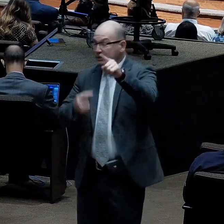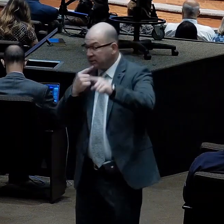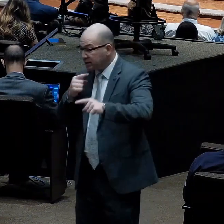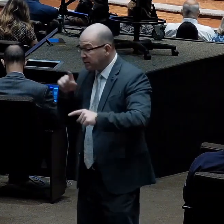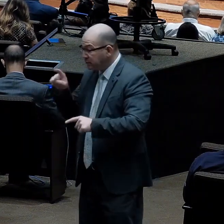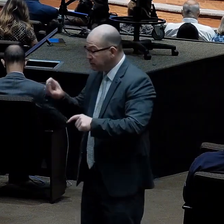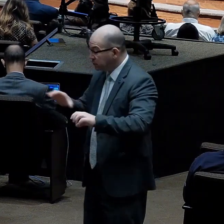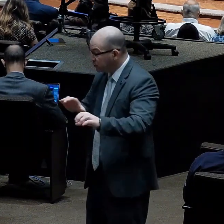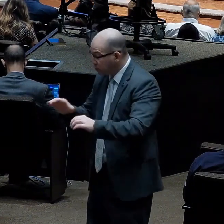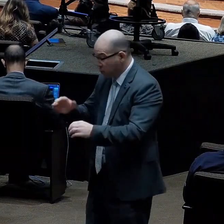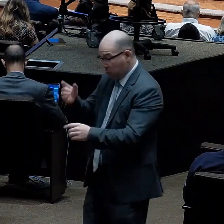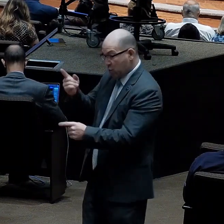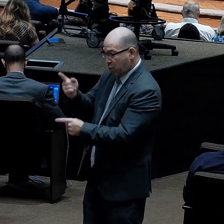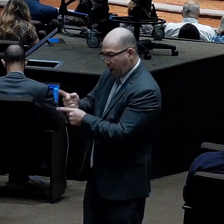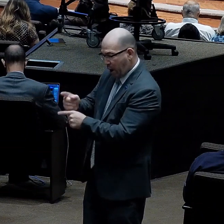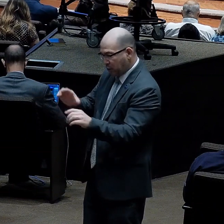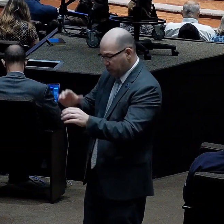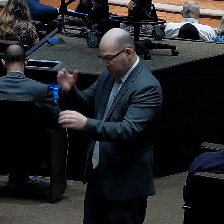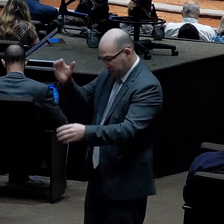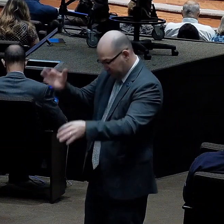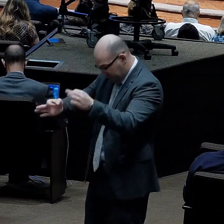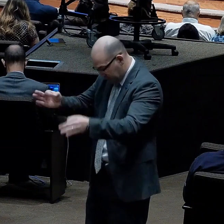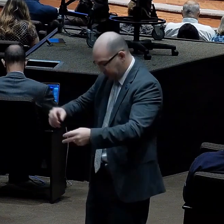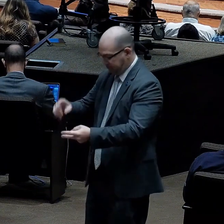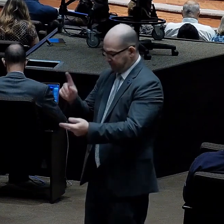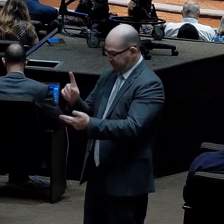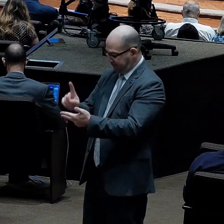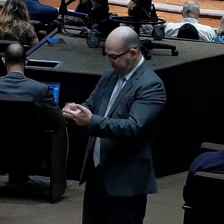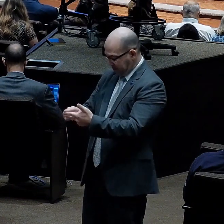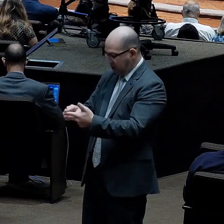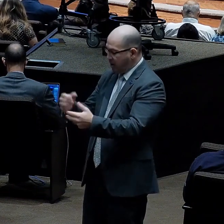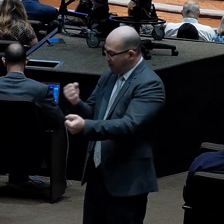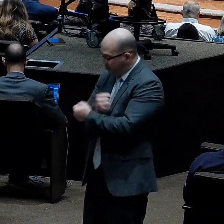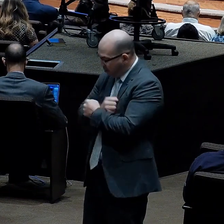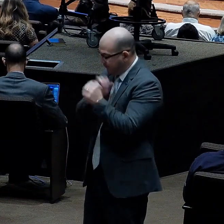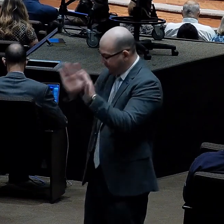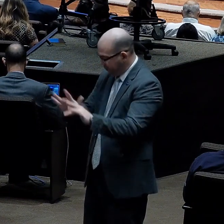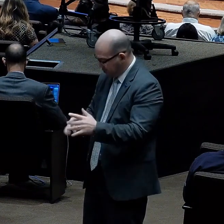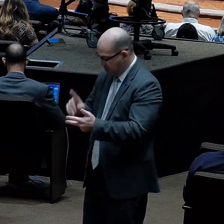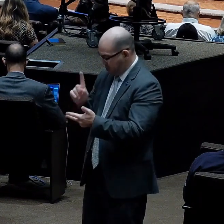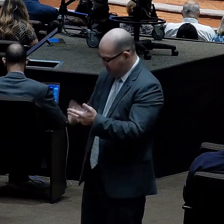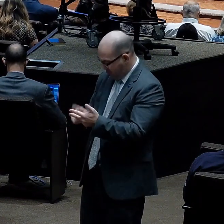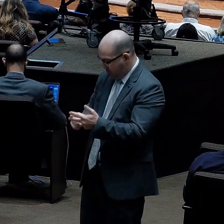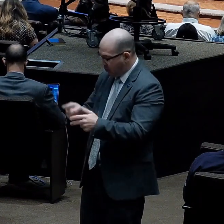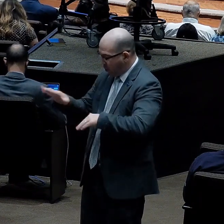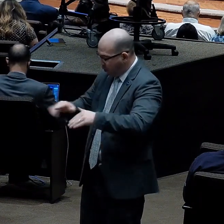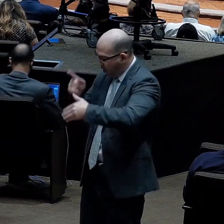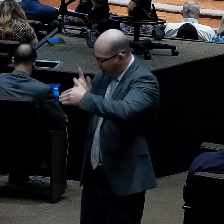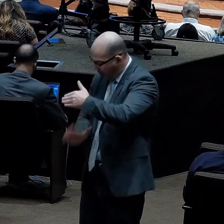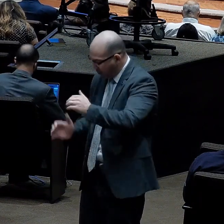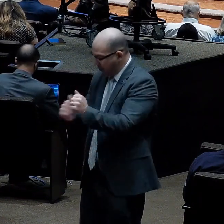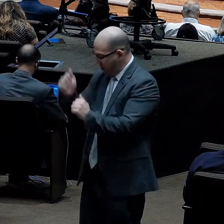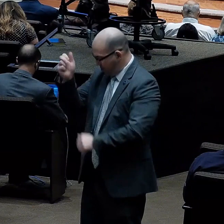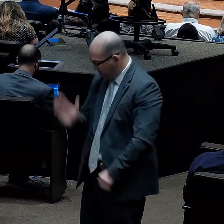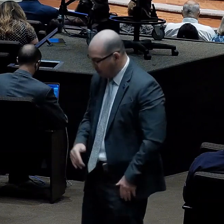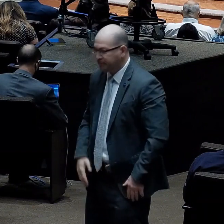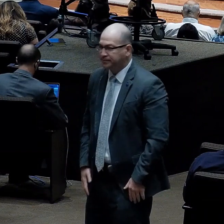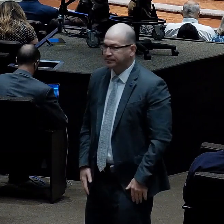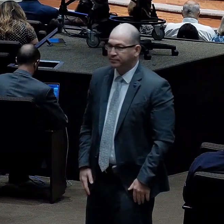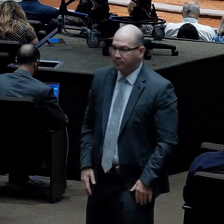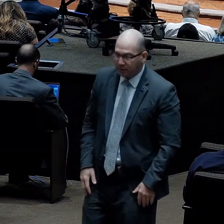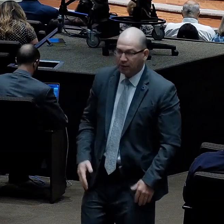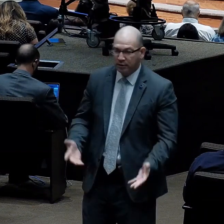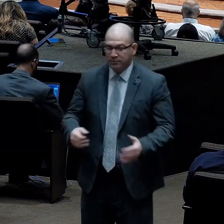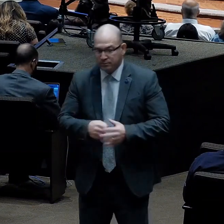and to love mercy. So let's discuss this matter of deploying mercifully because love is the